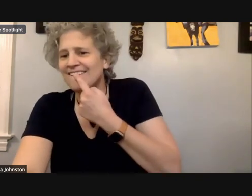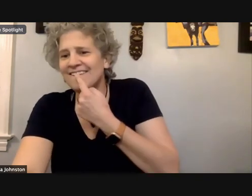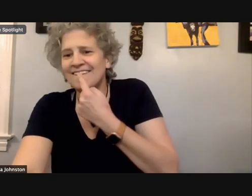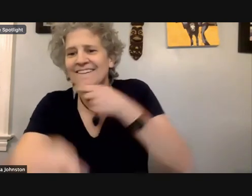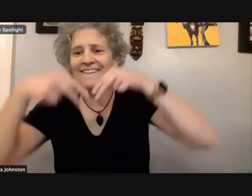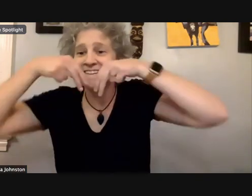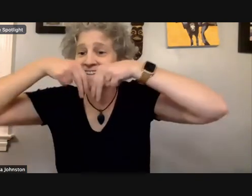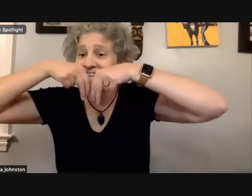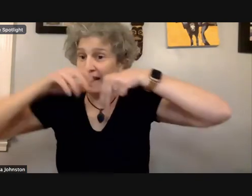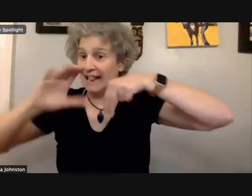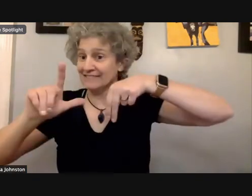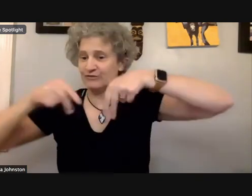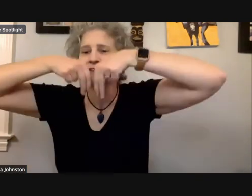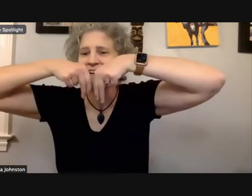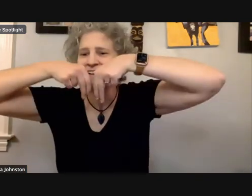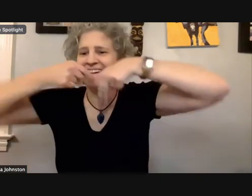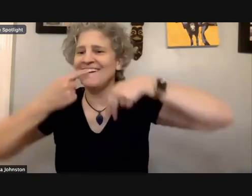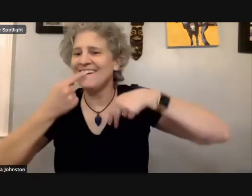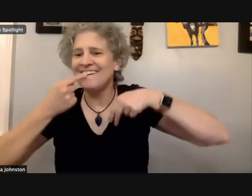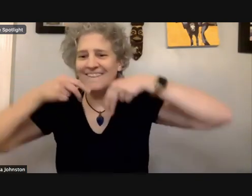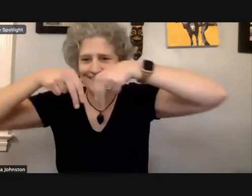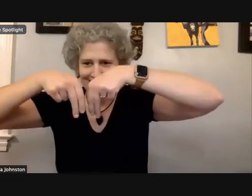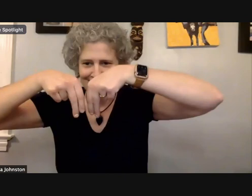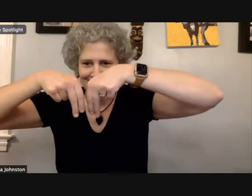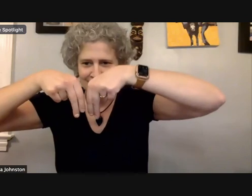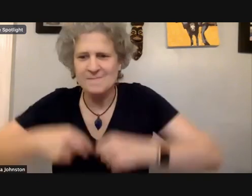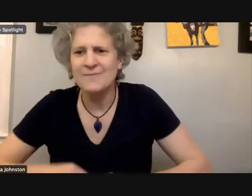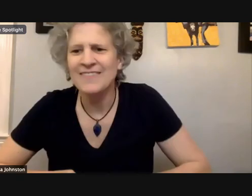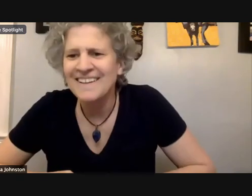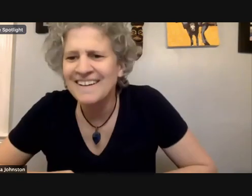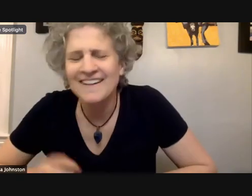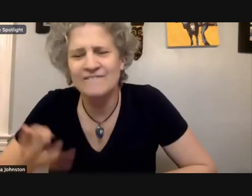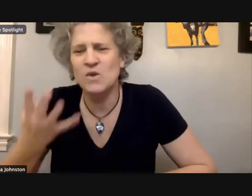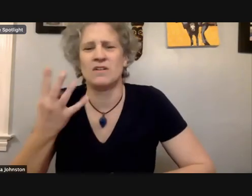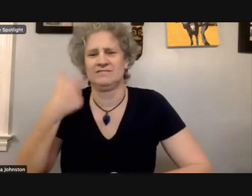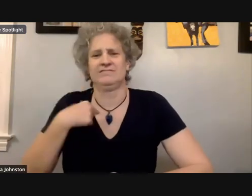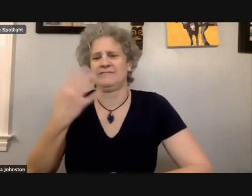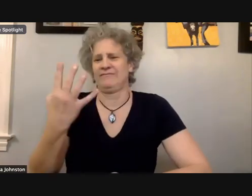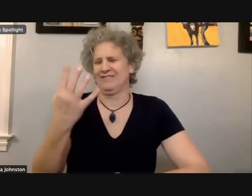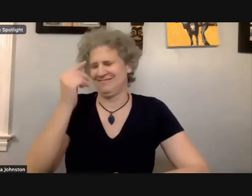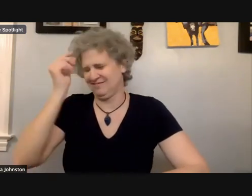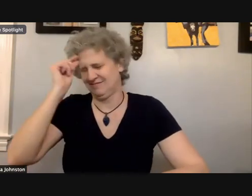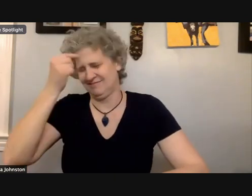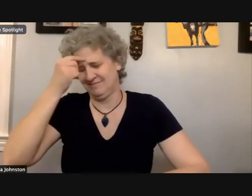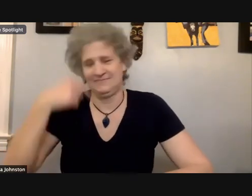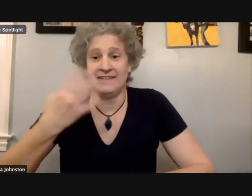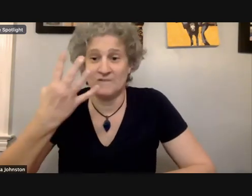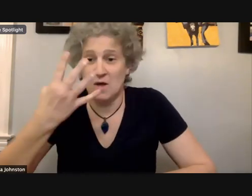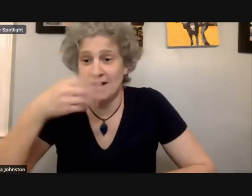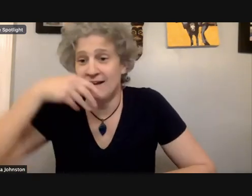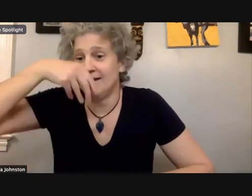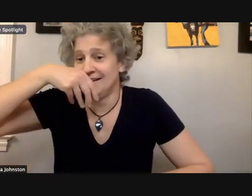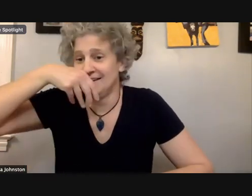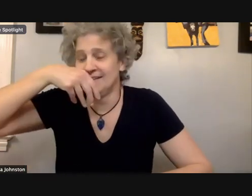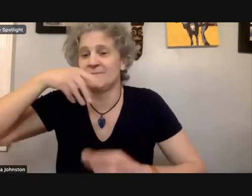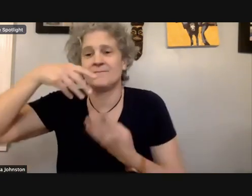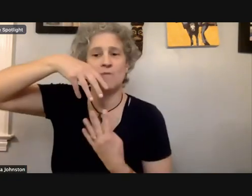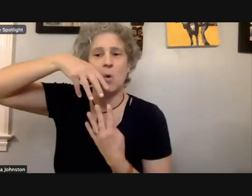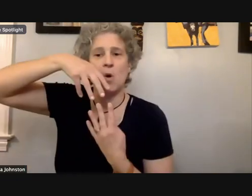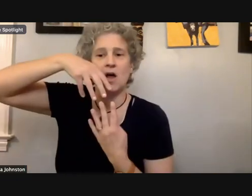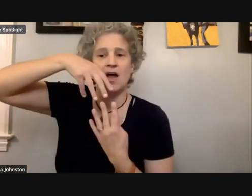differently. You can say front teeth. You can use classifiers to describe them. Wait, you have 4,